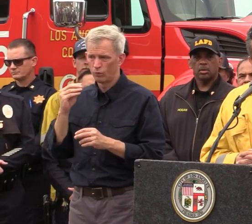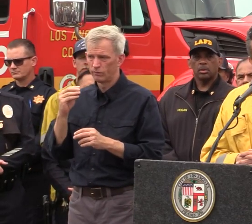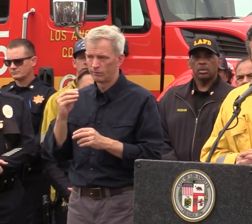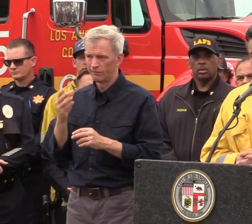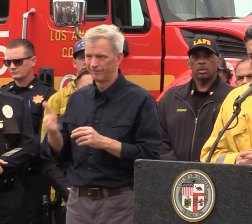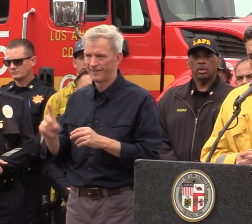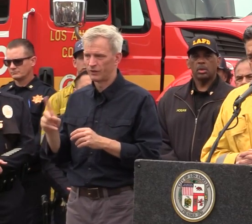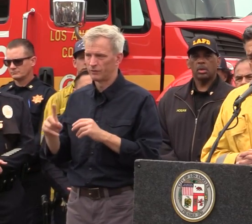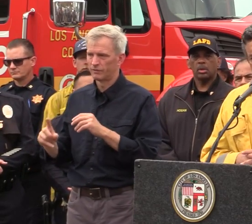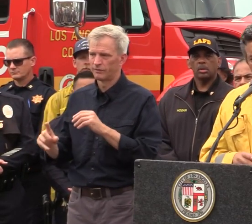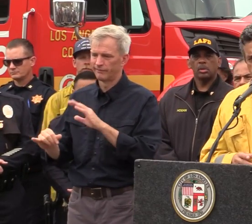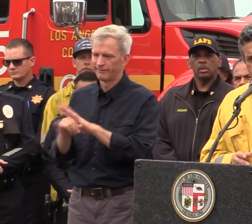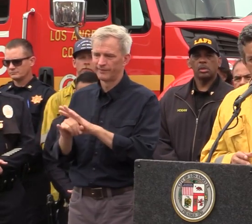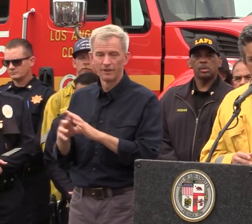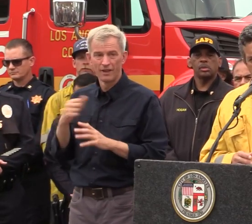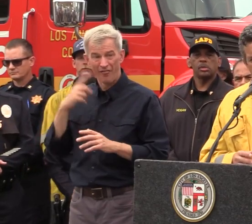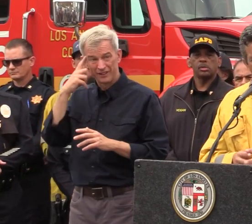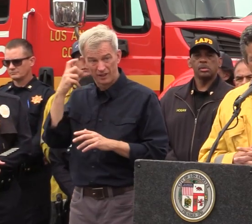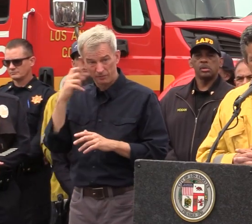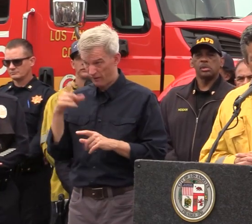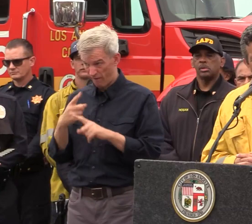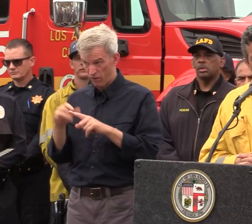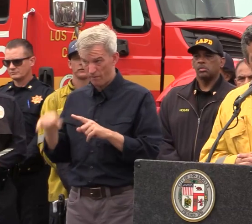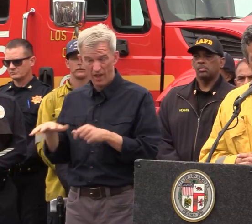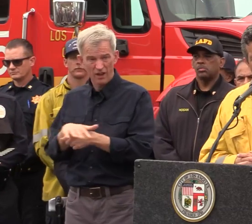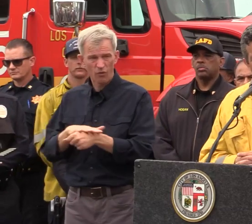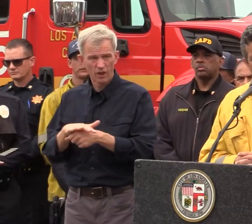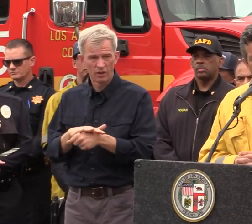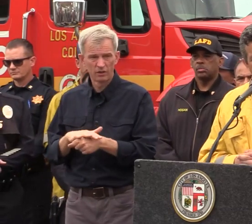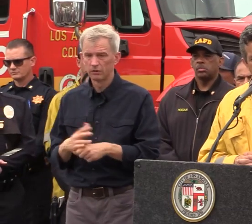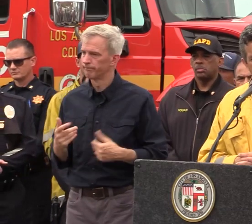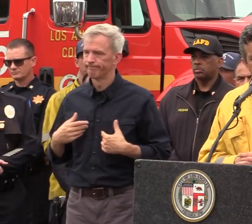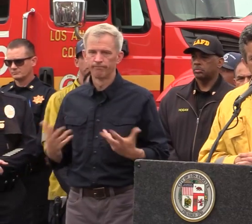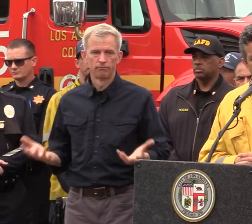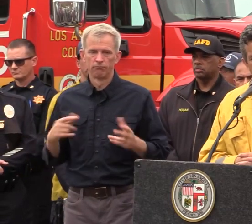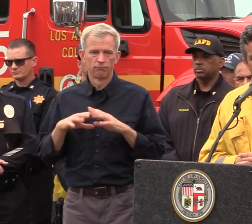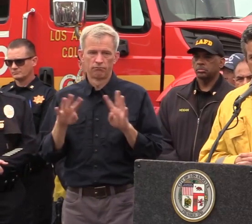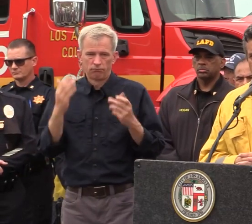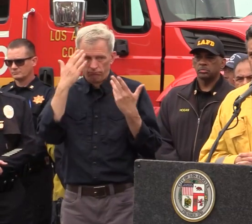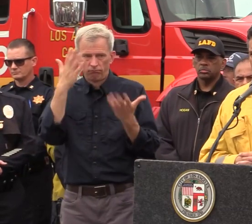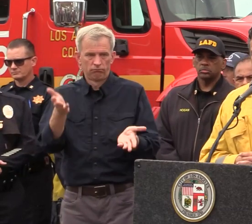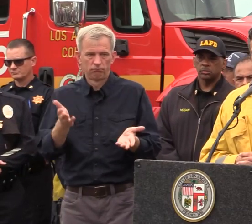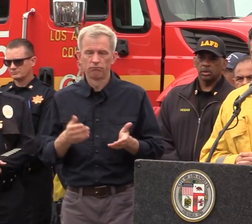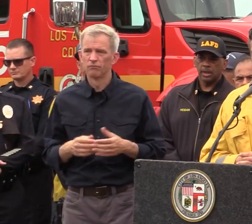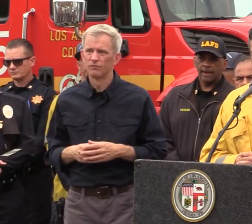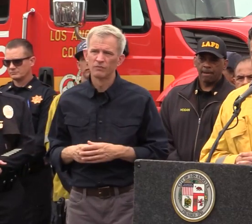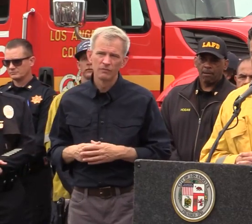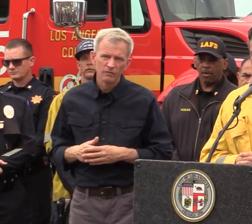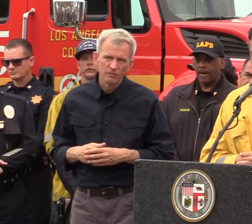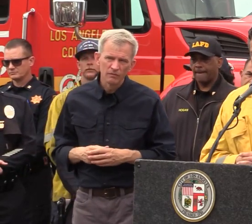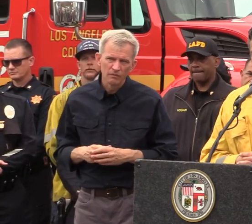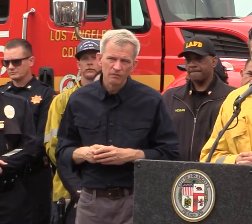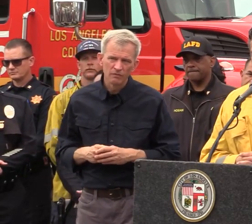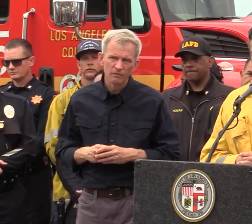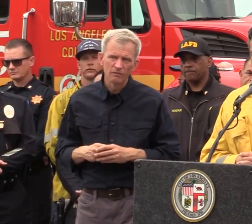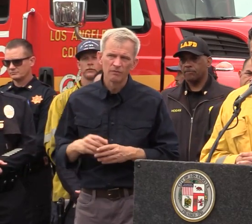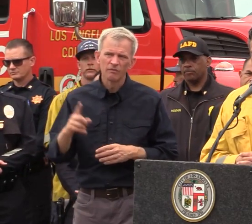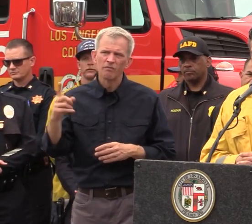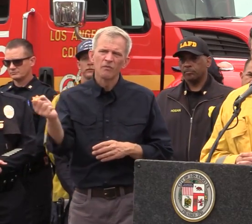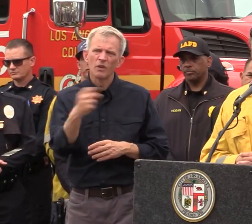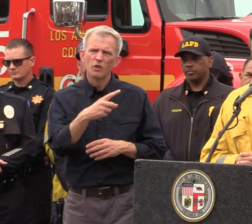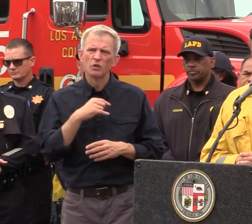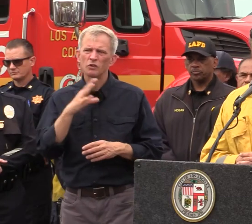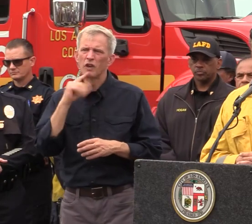someone else? I have no information to your question. I'm sorry, I don't know that. Regarding the witnesses you spoke of, you got tips from the